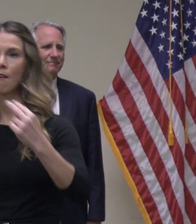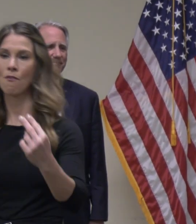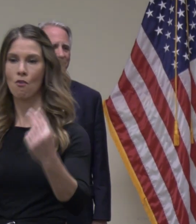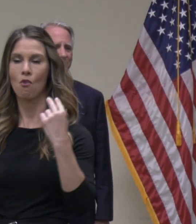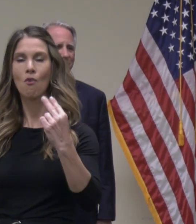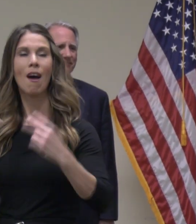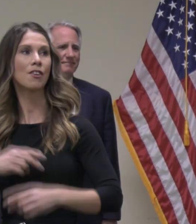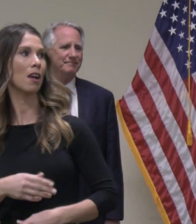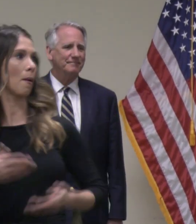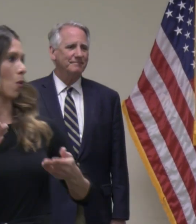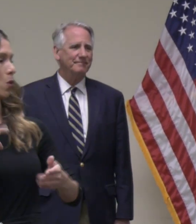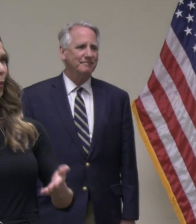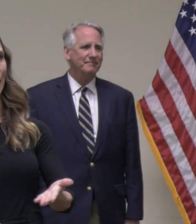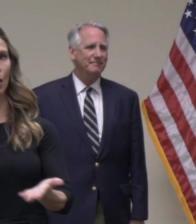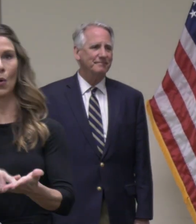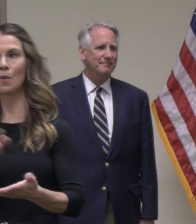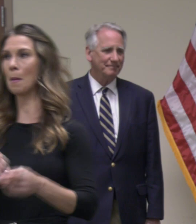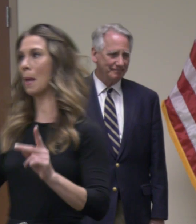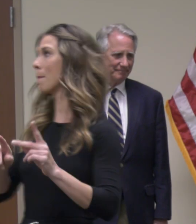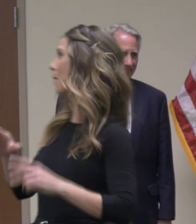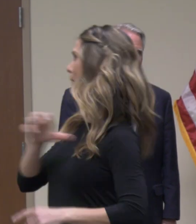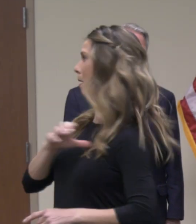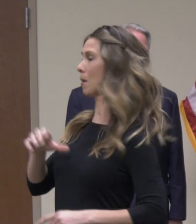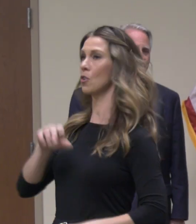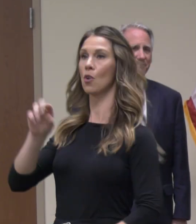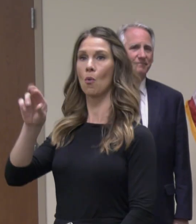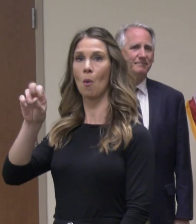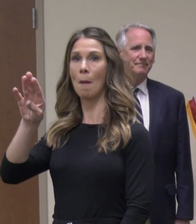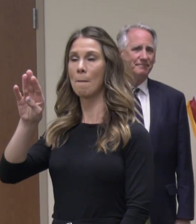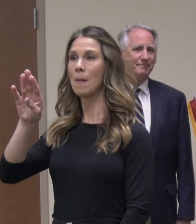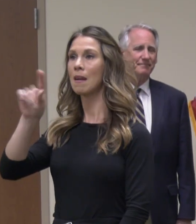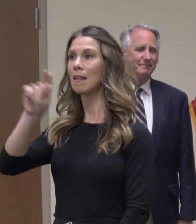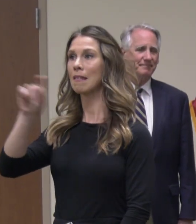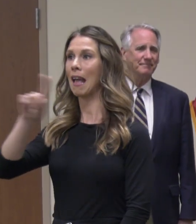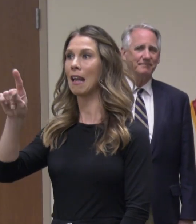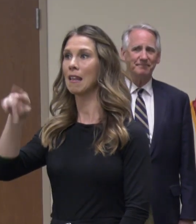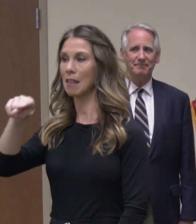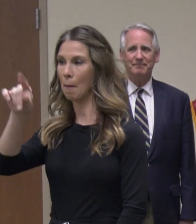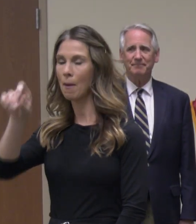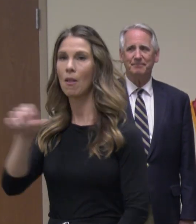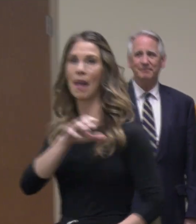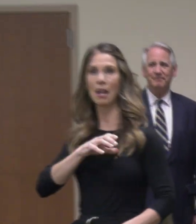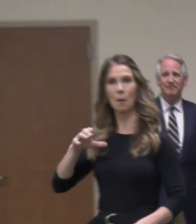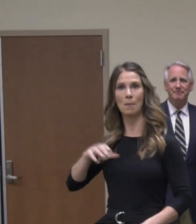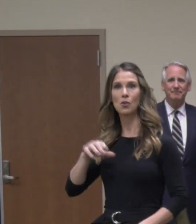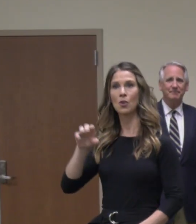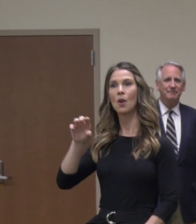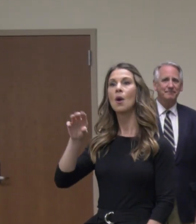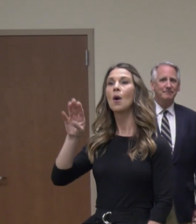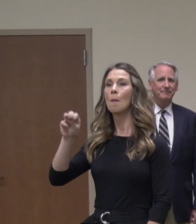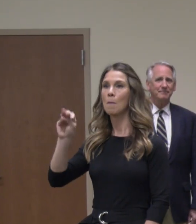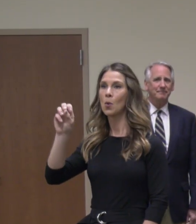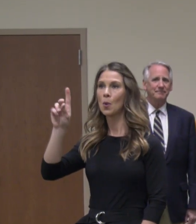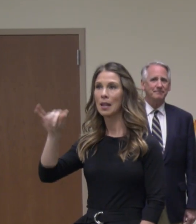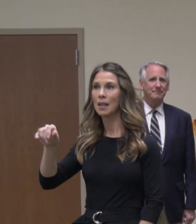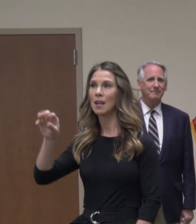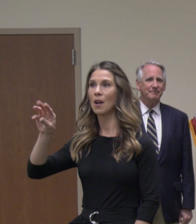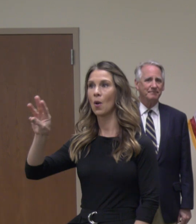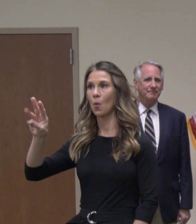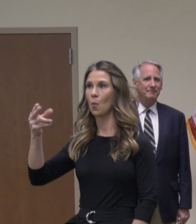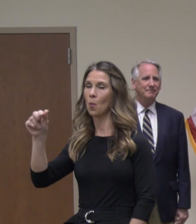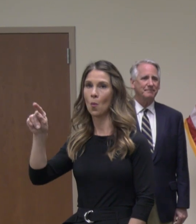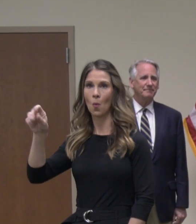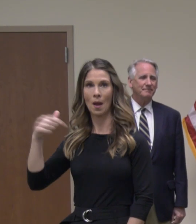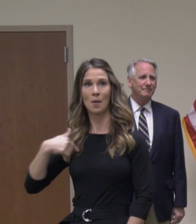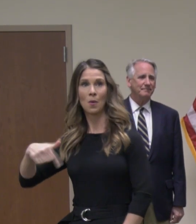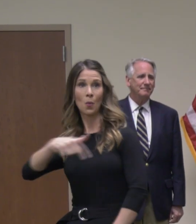Vice Chair Patricia Kuzak, Commissioner Rob Zappel, and Commissioner Woody White. We are united as County